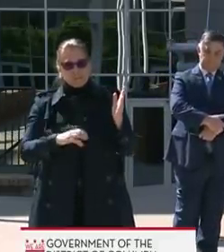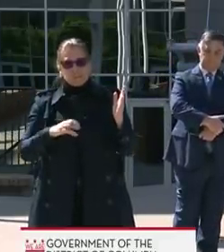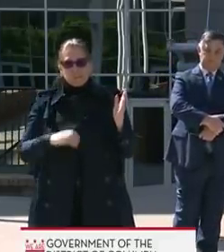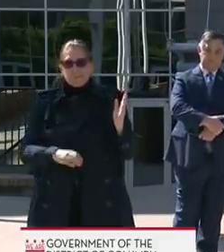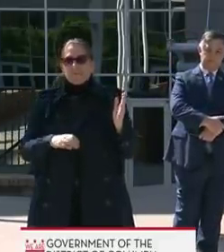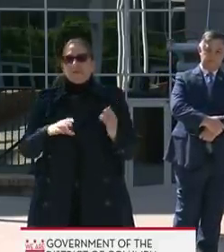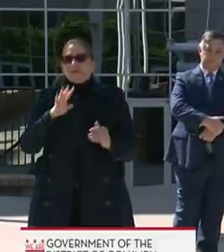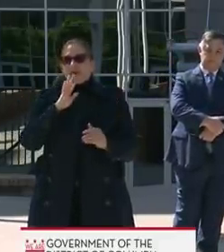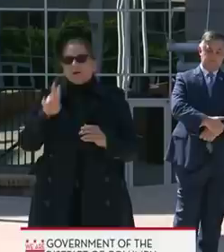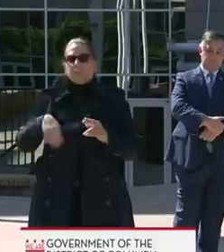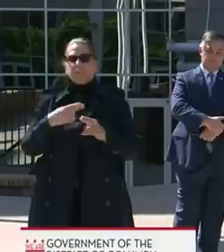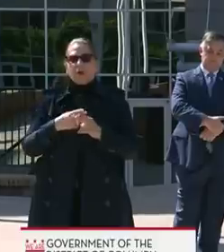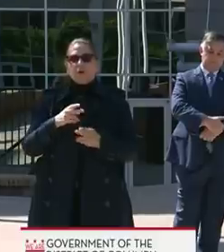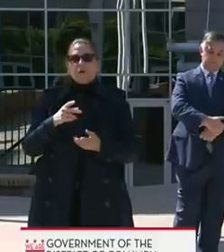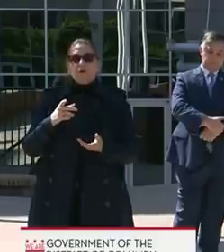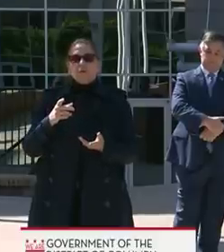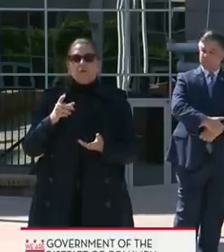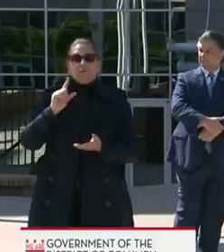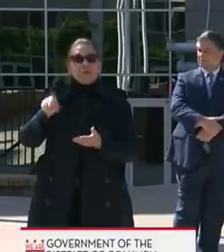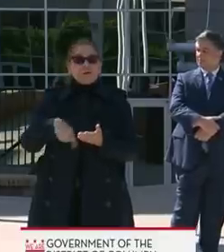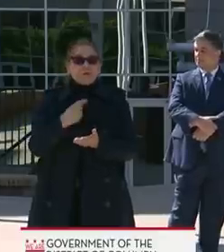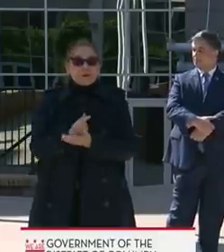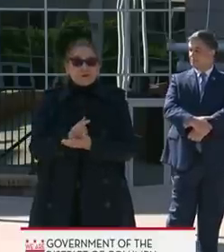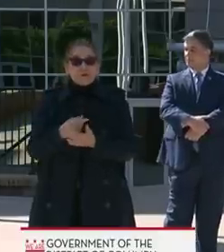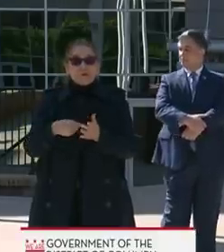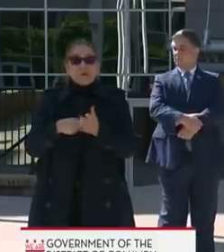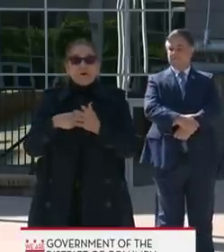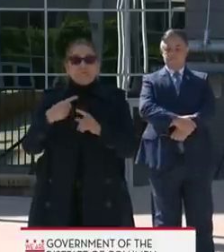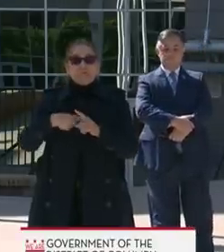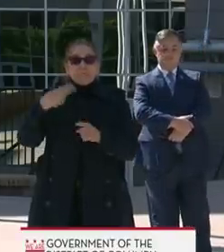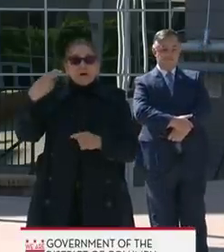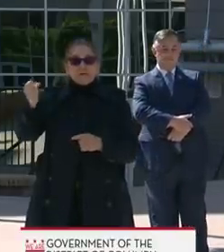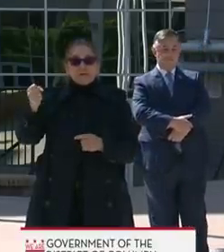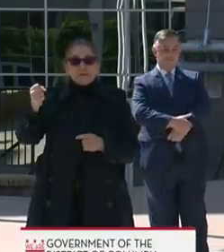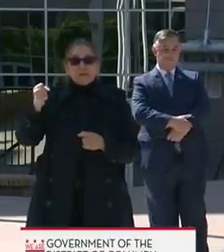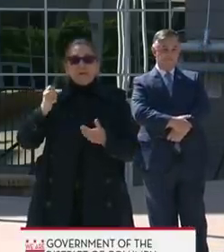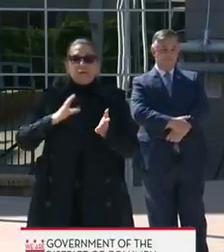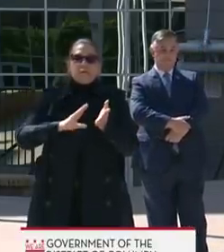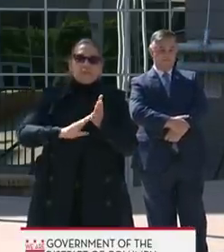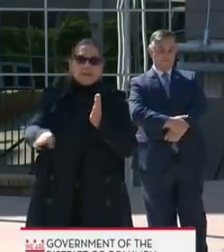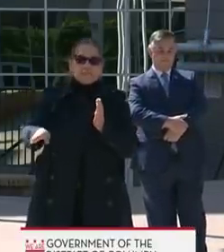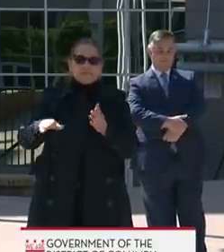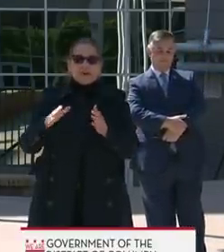schools, waiving the community service hours requirement for seniors.